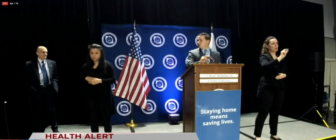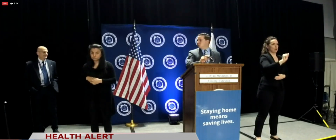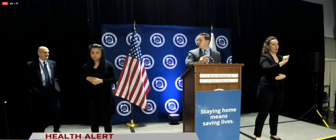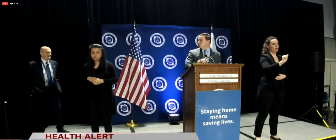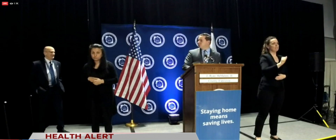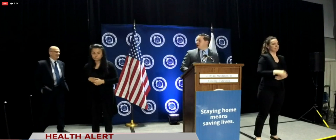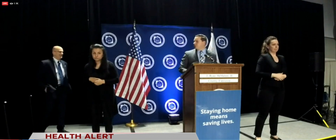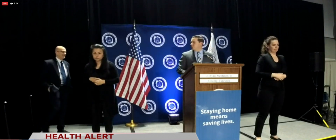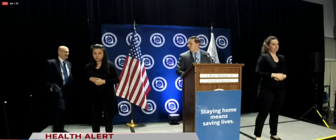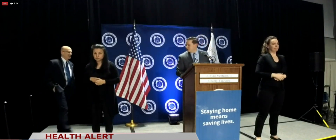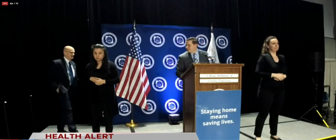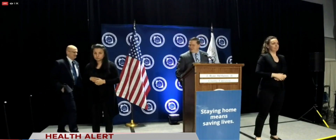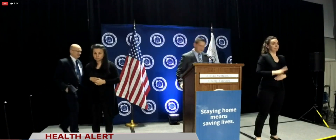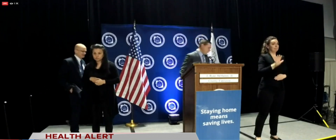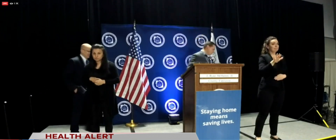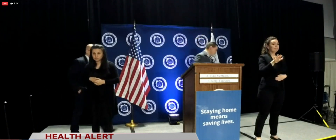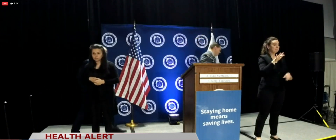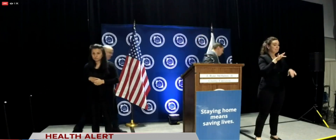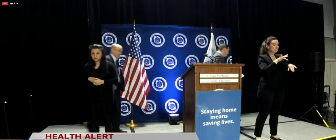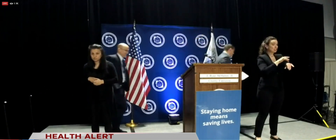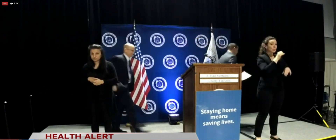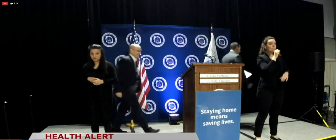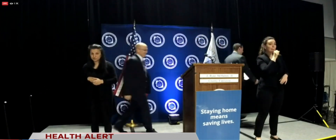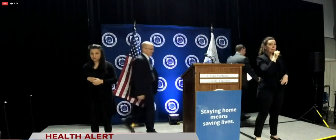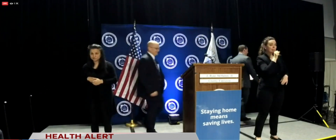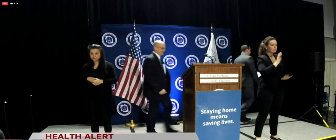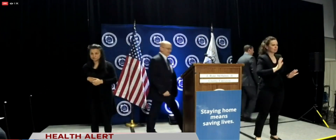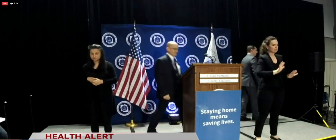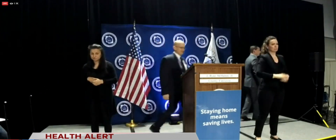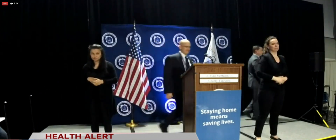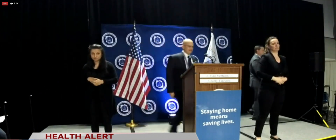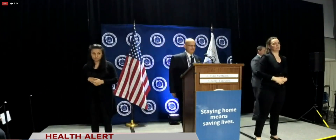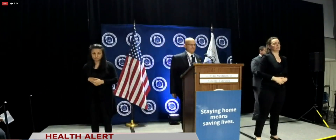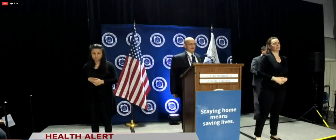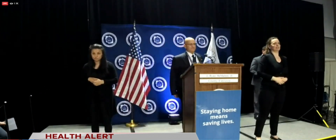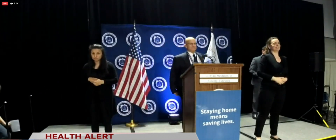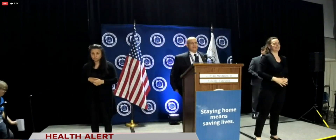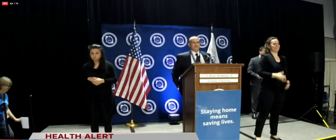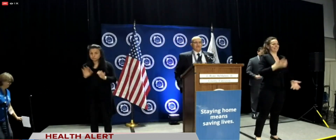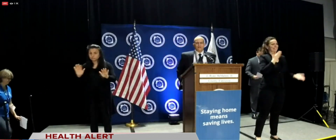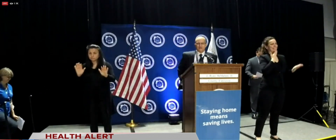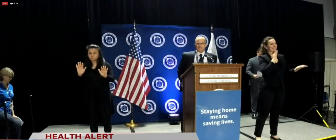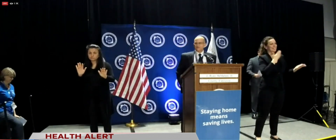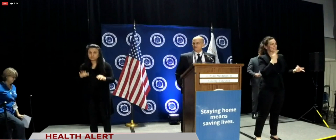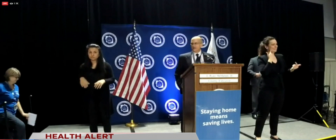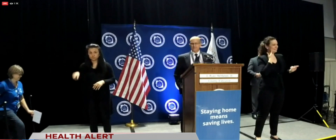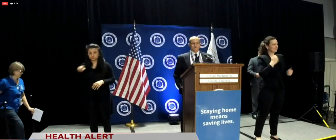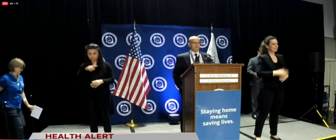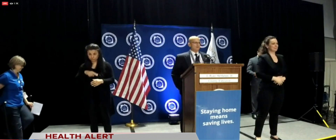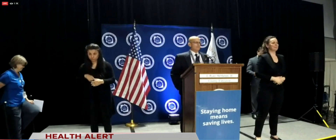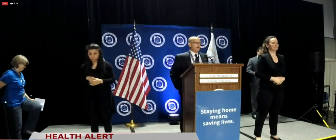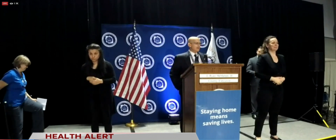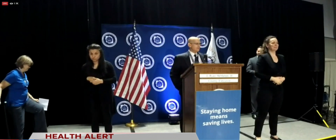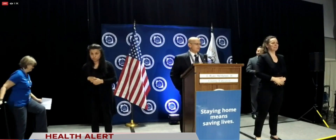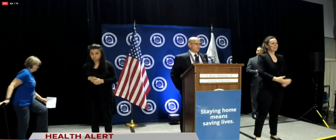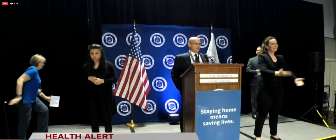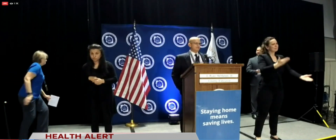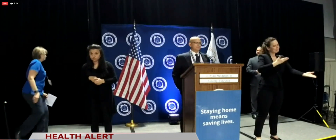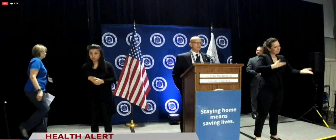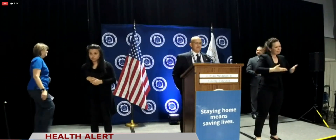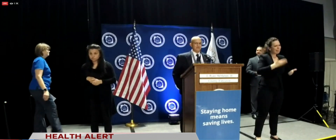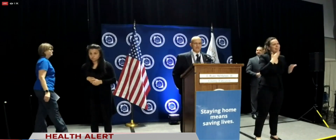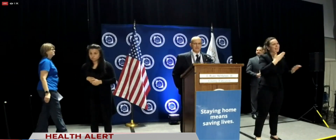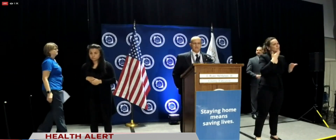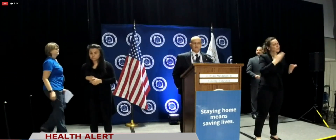Please don't touch it, Dr. Corona. There you go. Thank you, County Executive. Thanks for having us here. I'm happy to